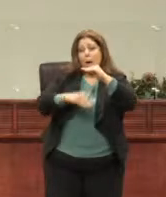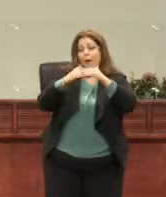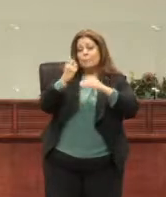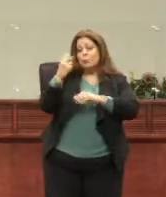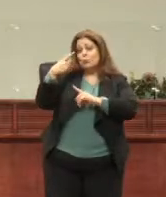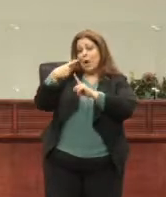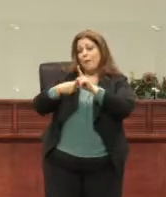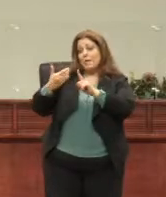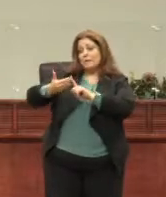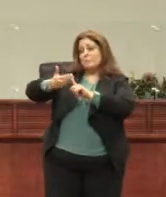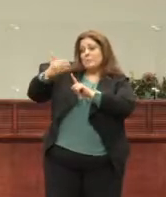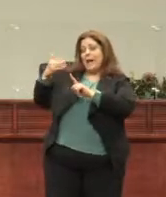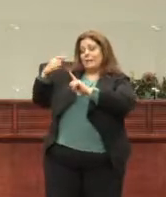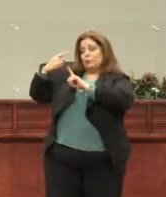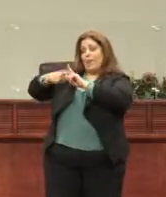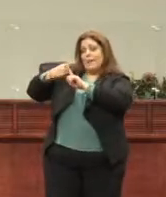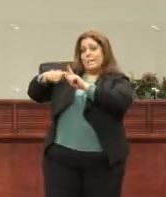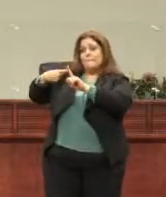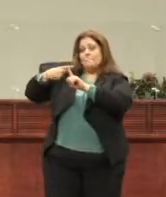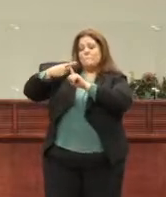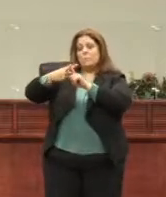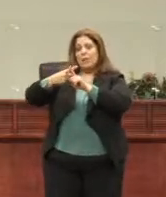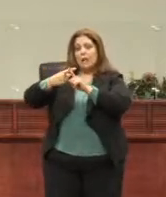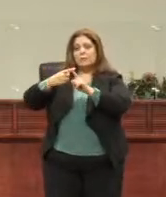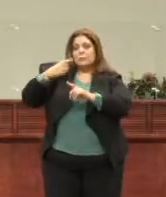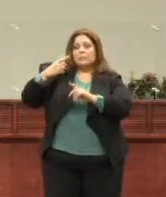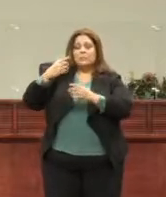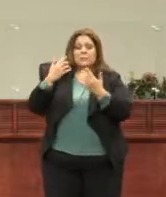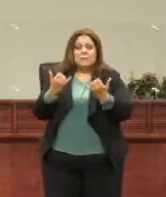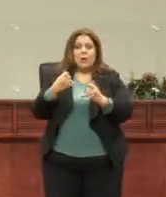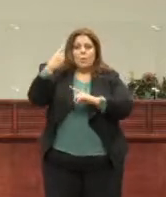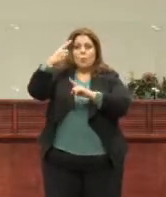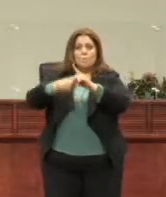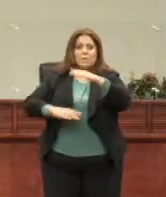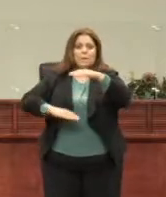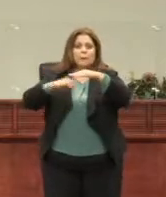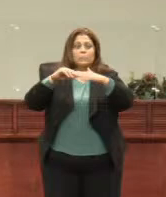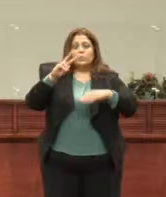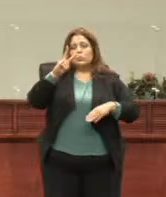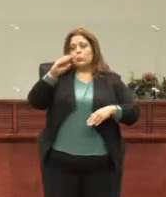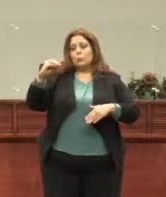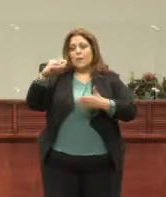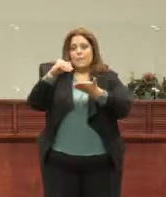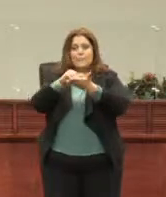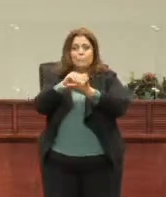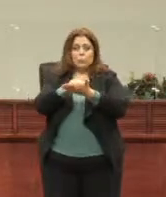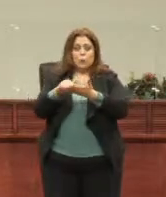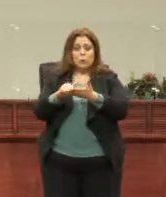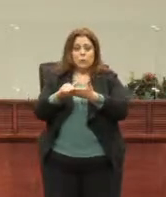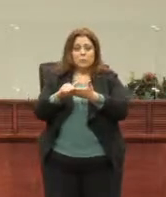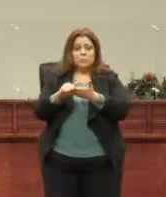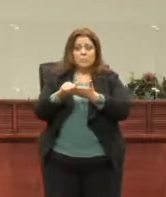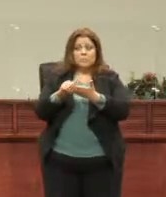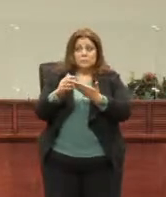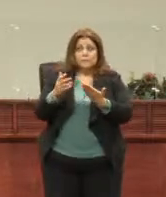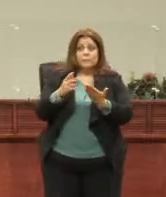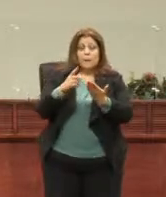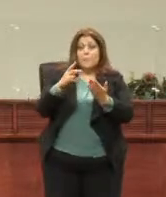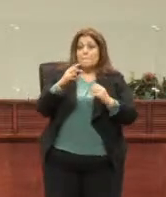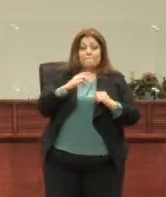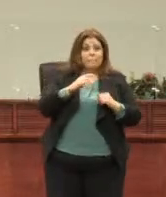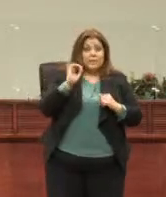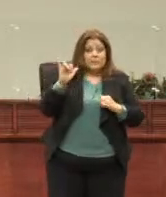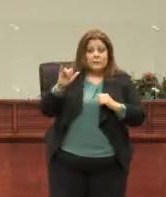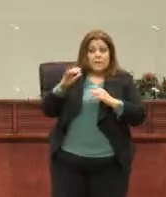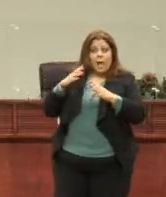month of future rent, up to a total of $20,000. The program is available to all residents of Orange